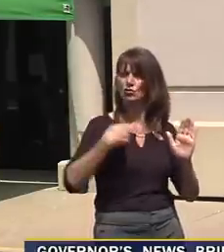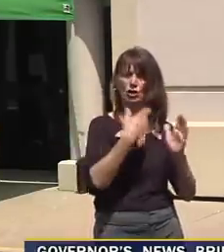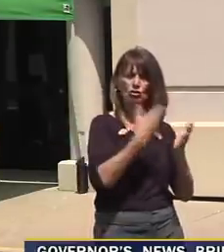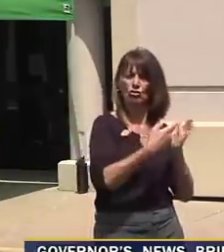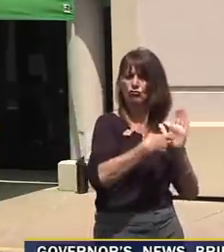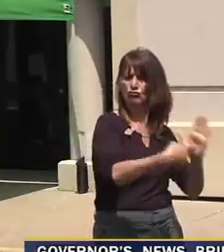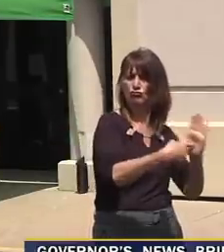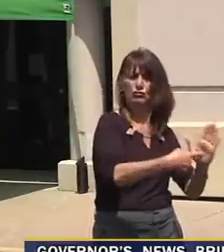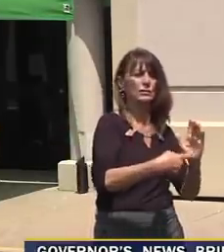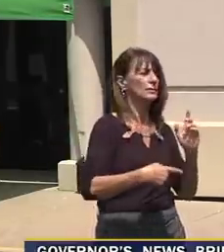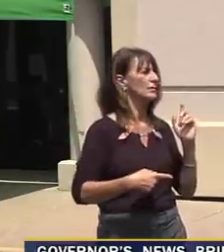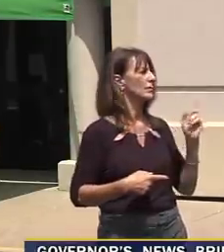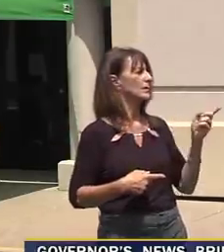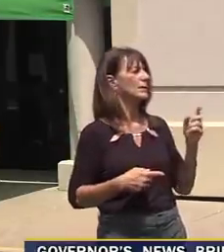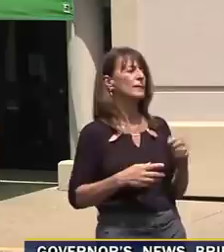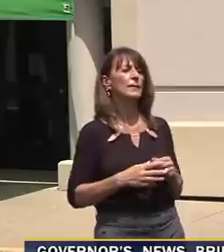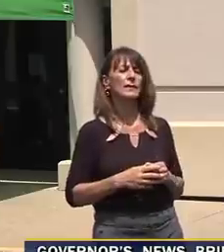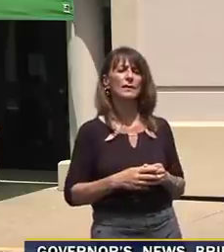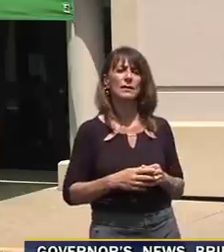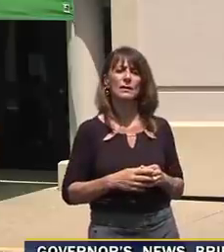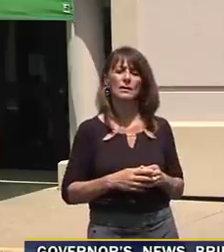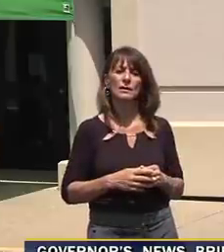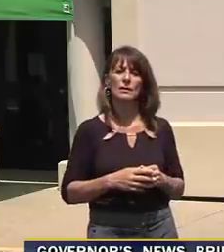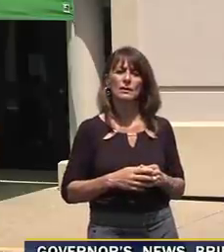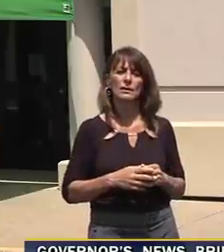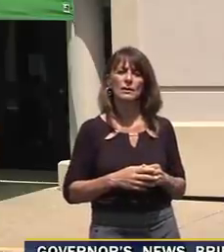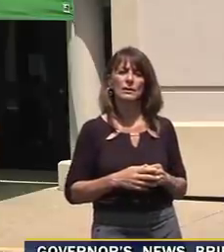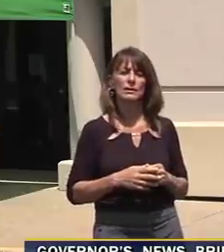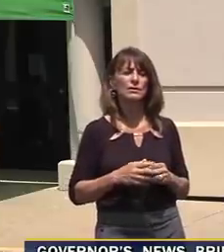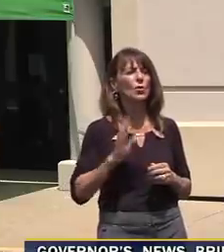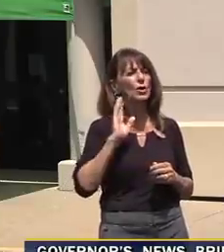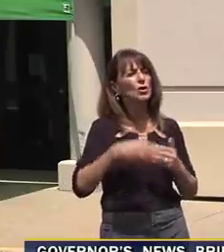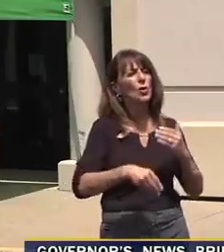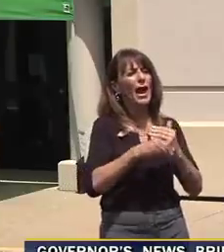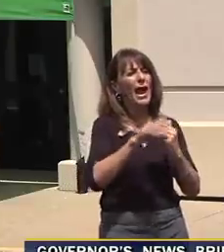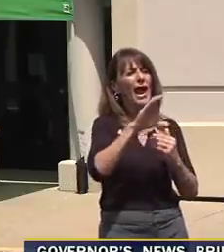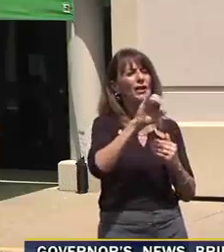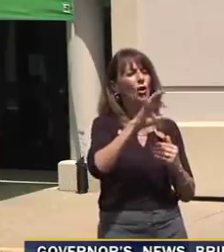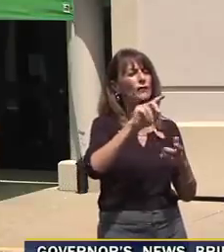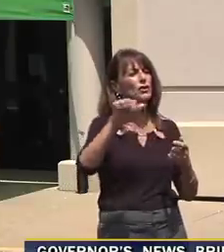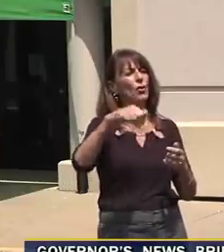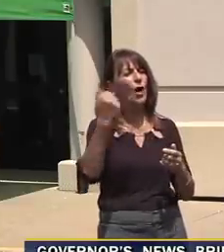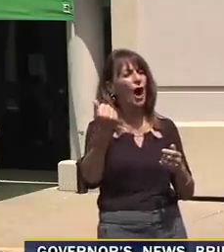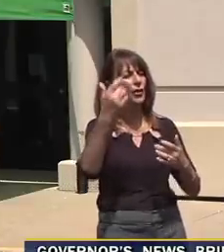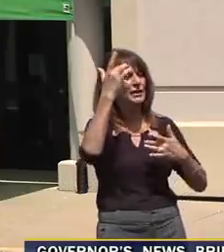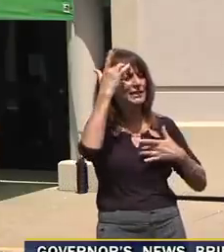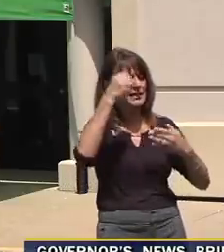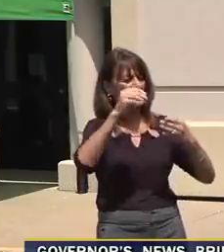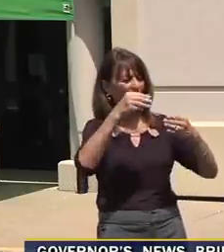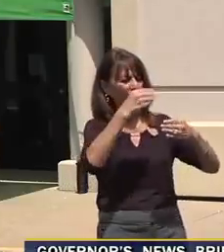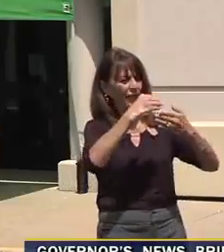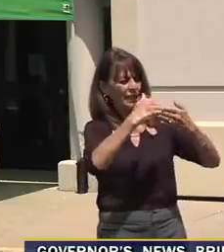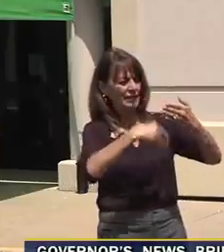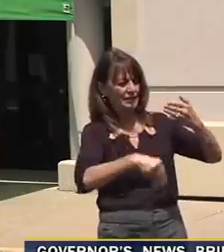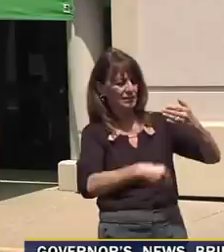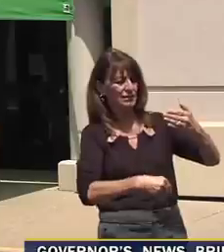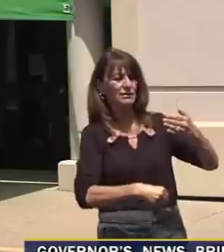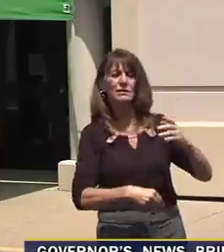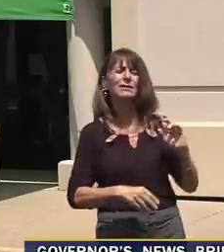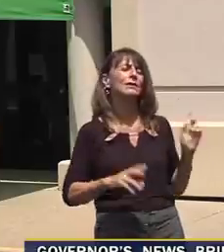to adding a presumption for COVID-19 or other communicable diseases? No, I didn't say that. What I did say was I'd like to see our